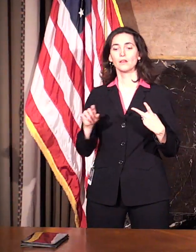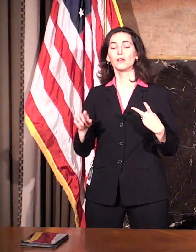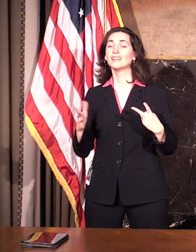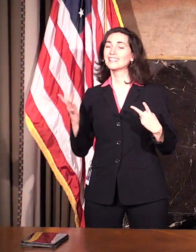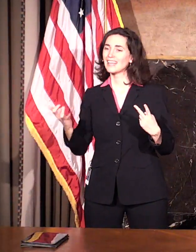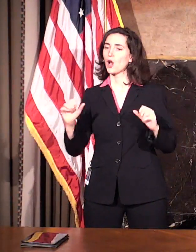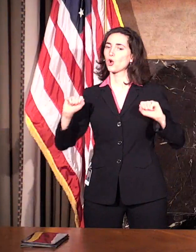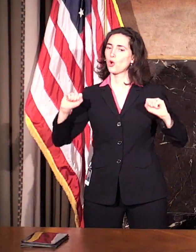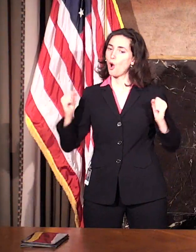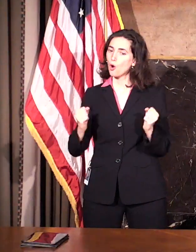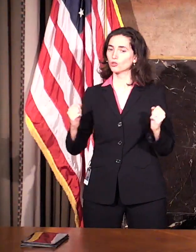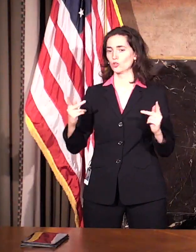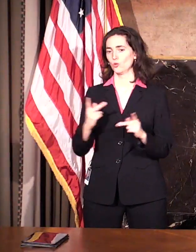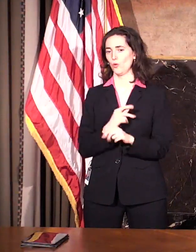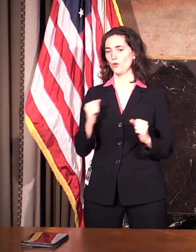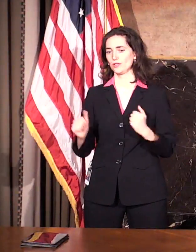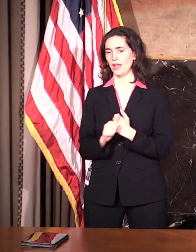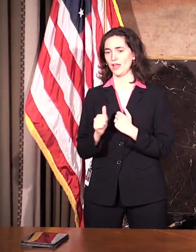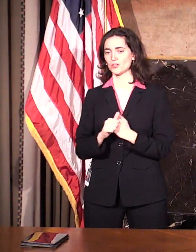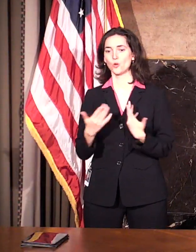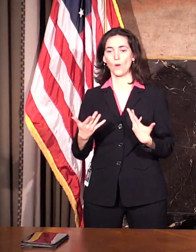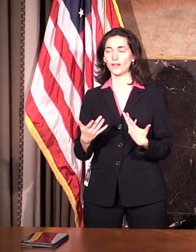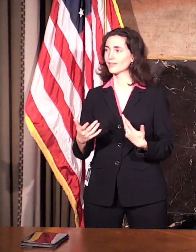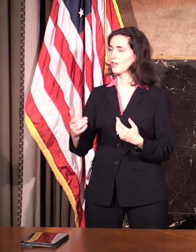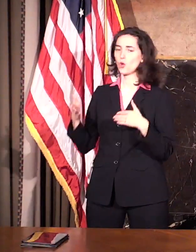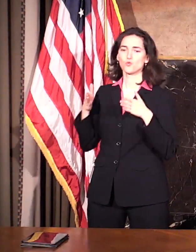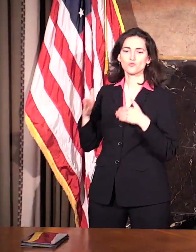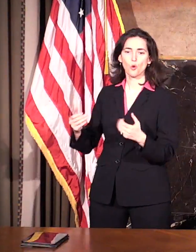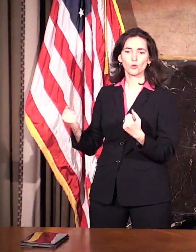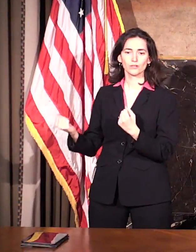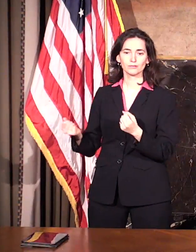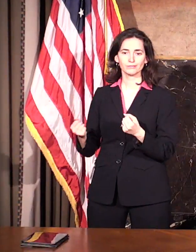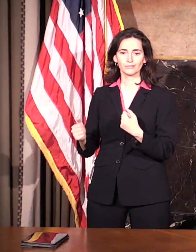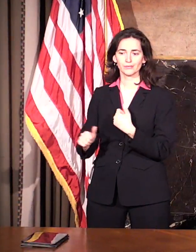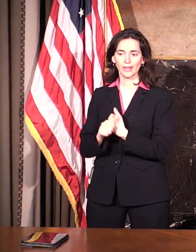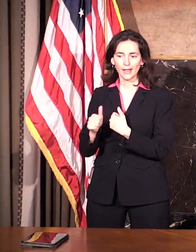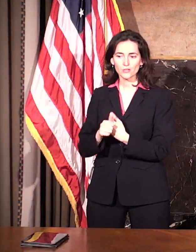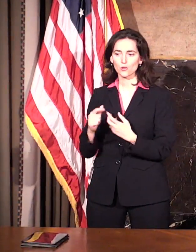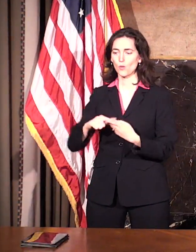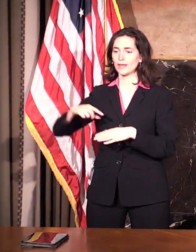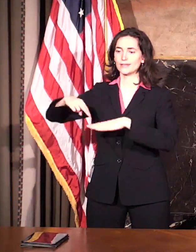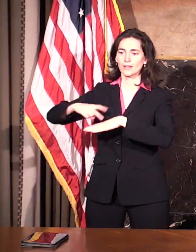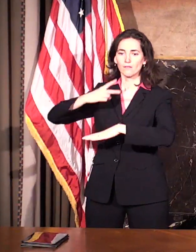weather. Driving on the road when you don't have to, slipping and falling,